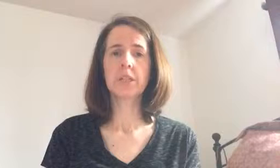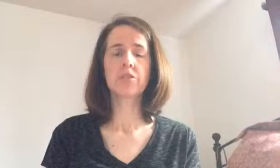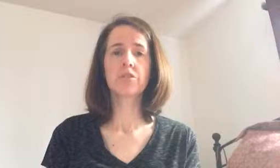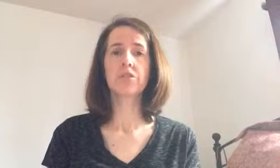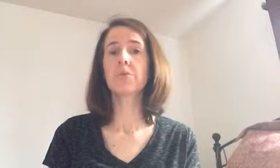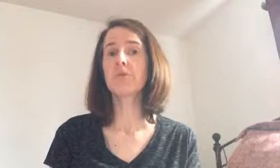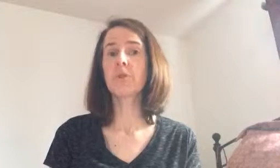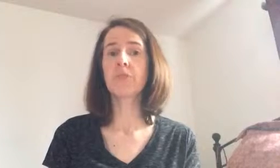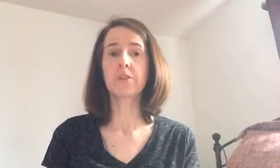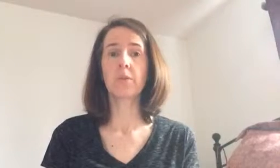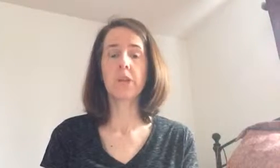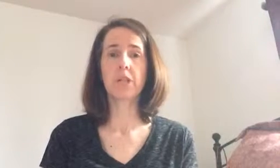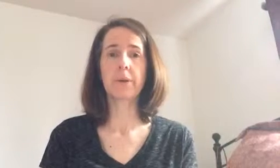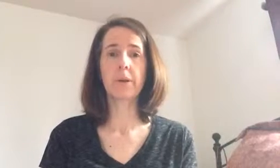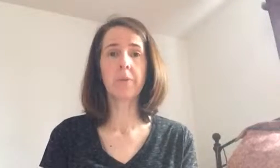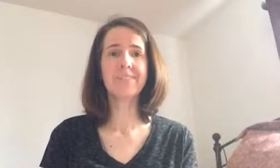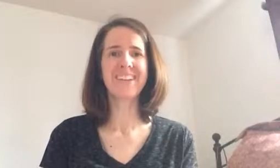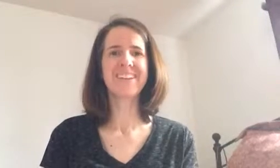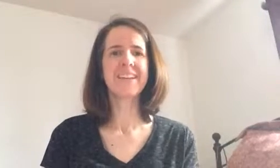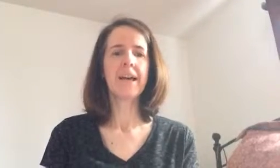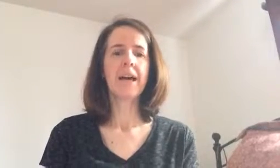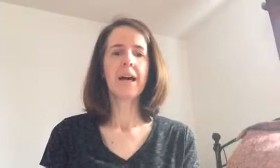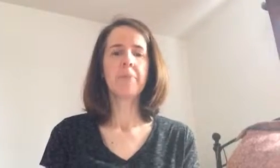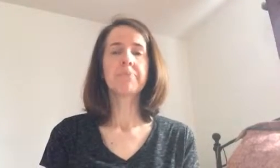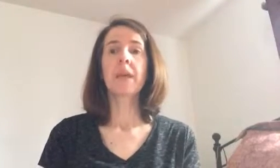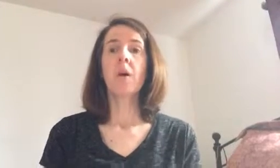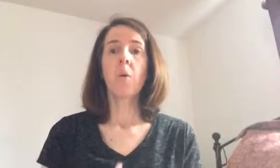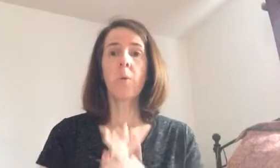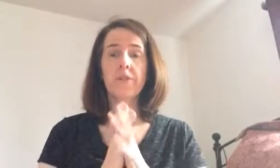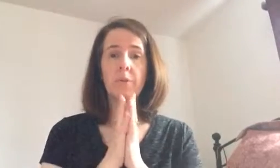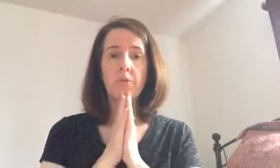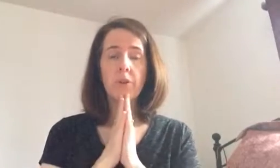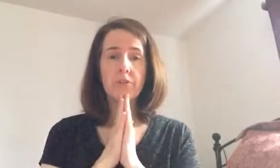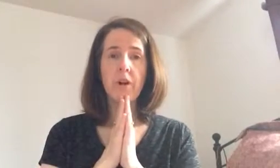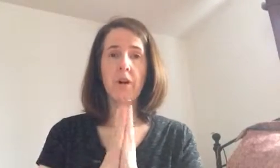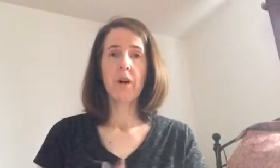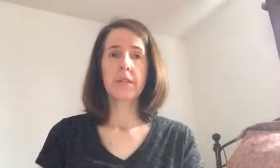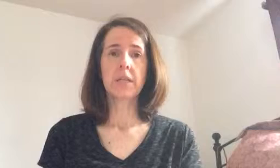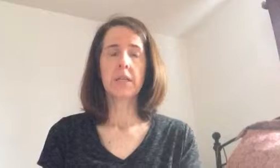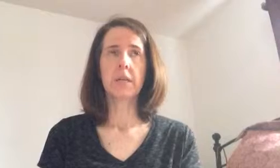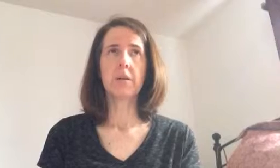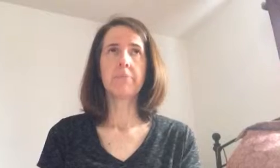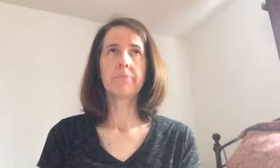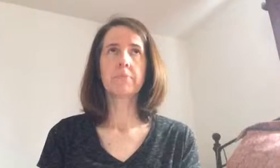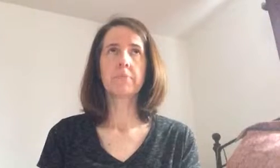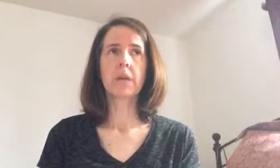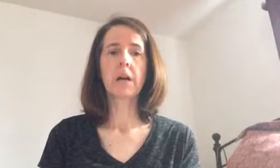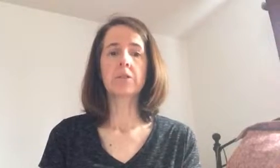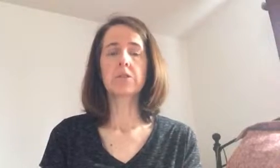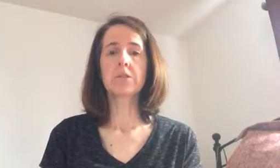It's just a review of things that we talked about on Wednesday. Wednesday we focused on colors,